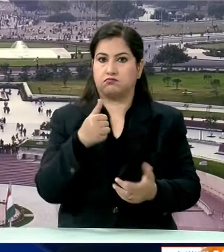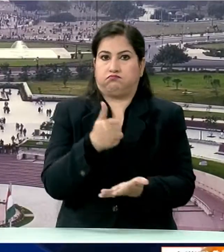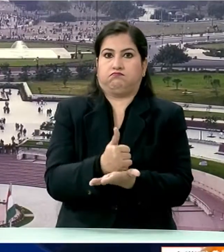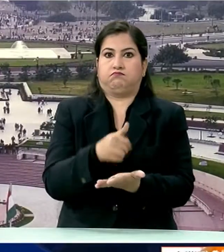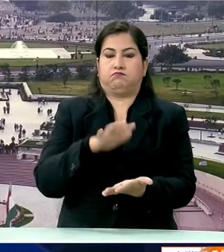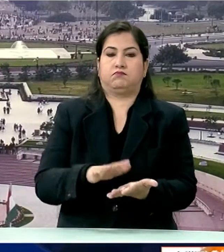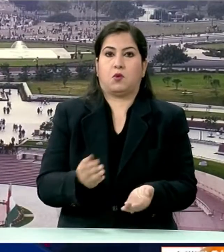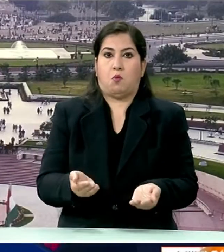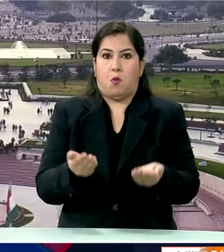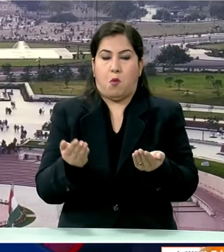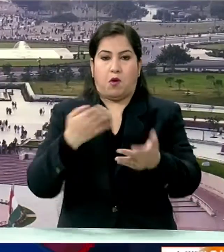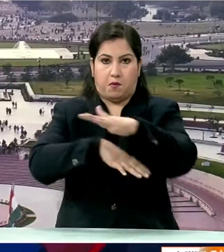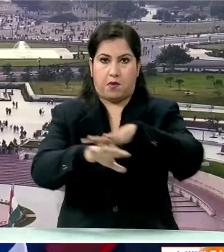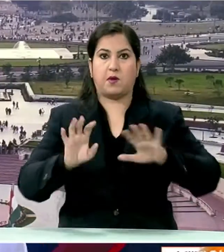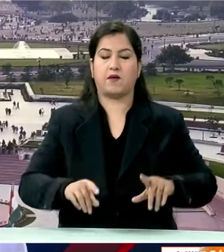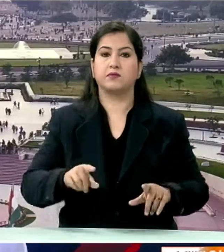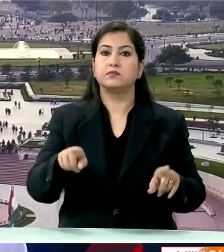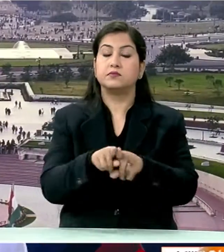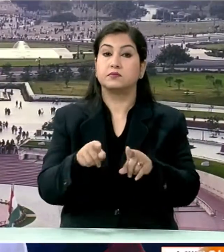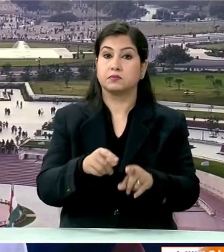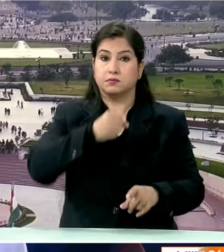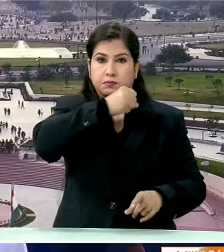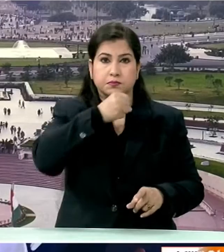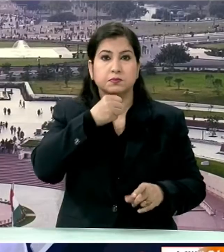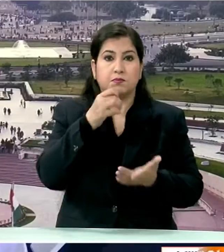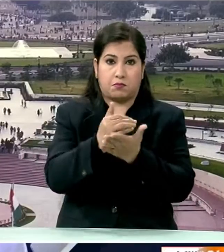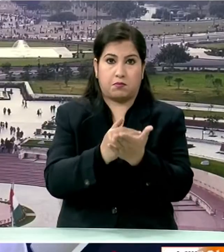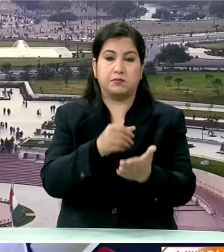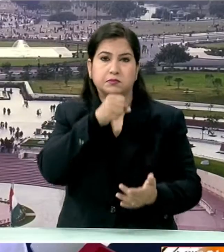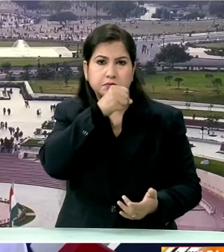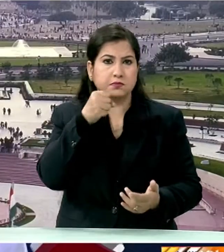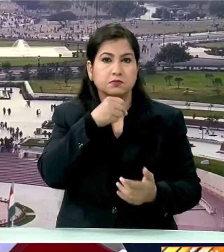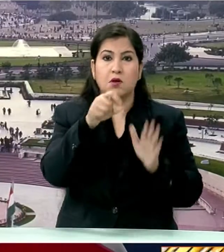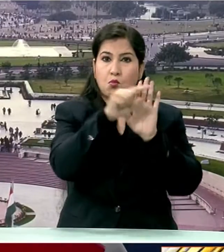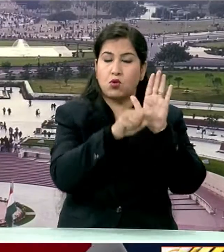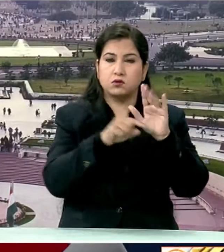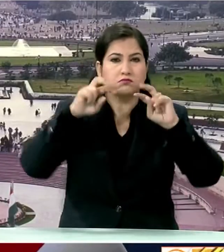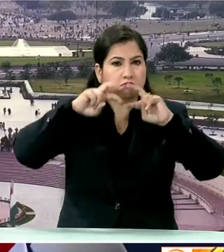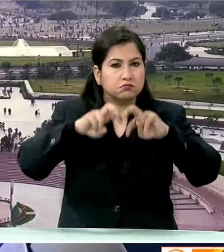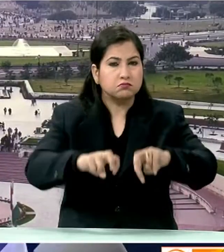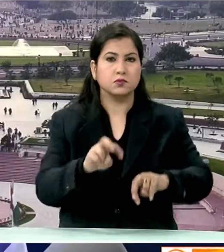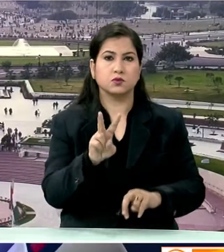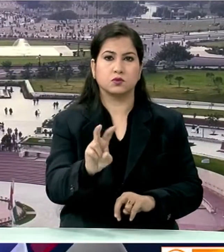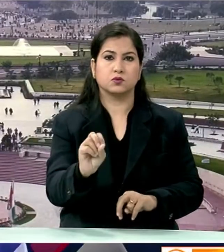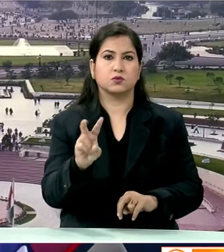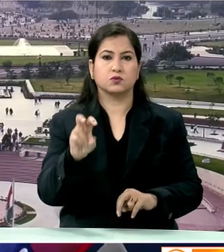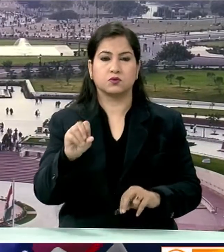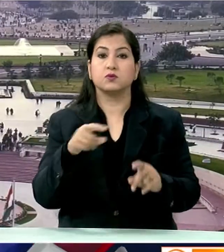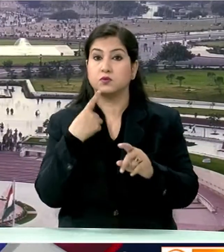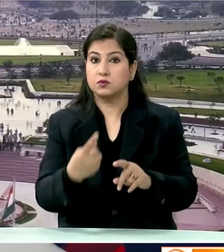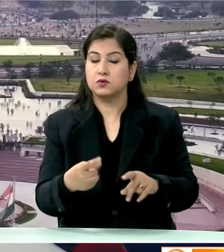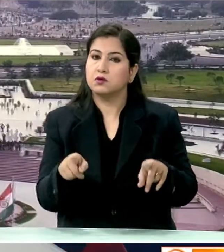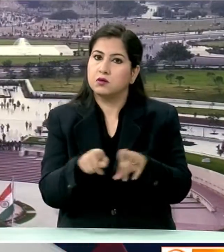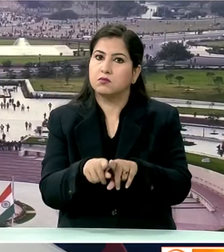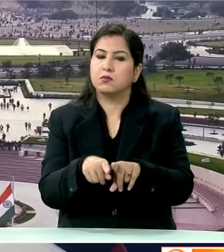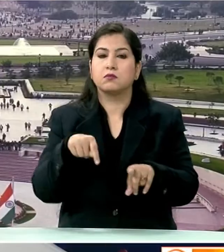country willing to do much more. Delivering the inaugural address at the Centre for Policy Research Dialogue 2020, the External Affairs Minister also